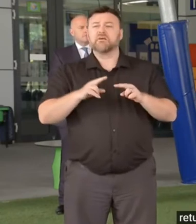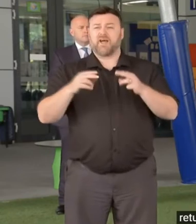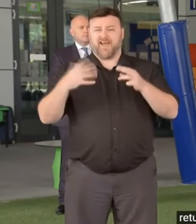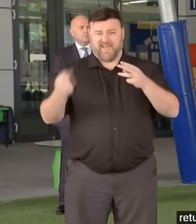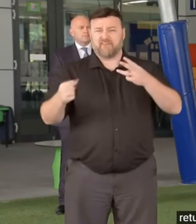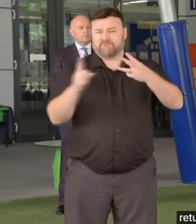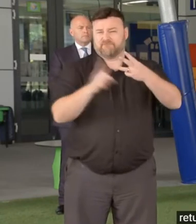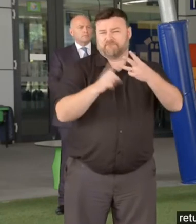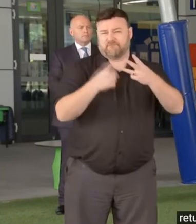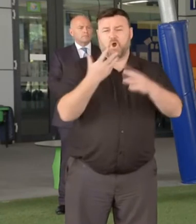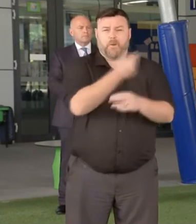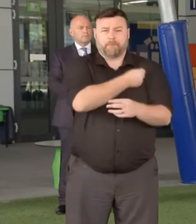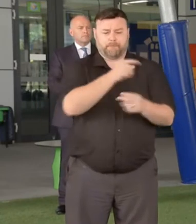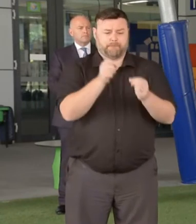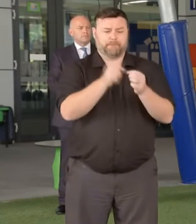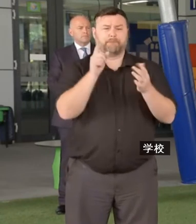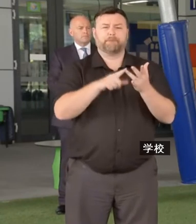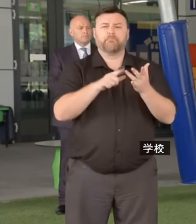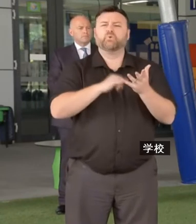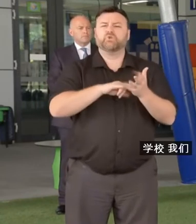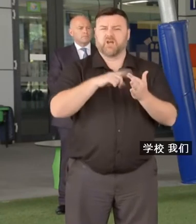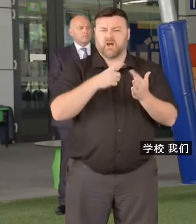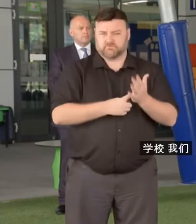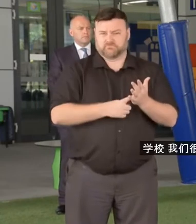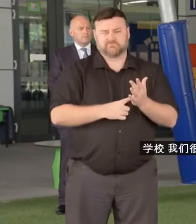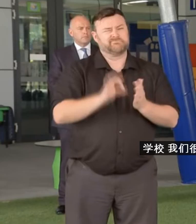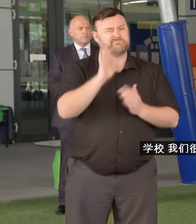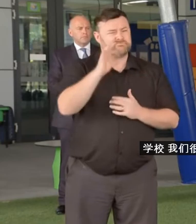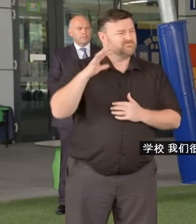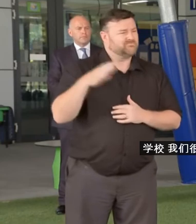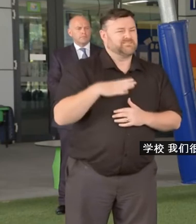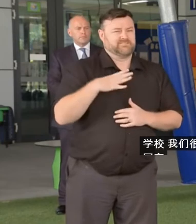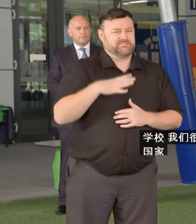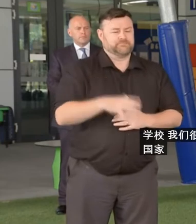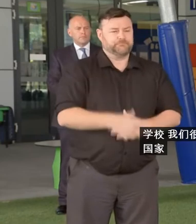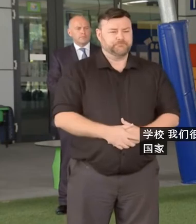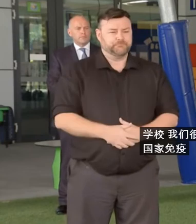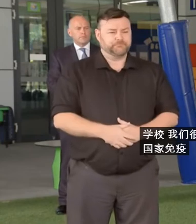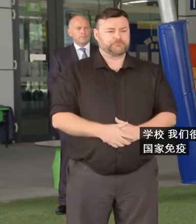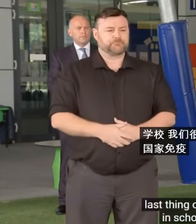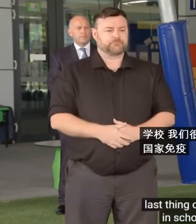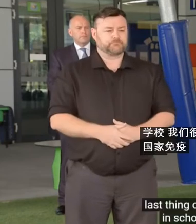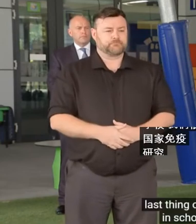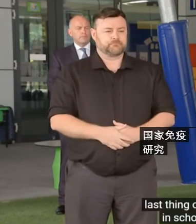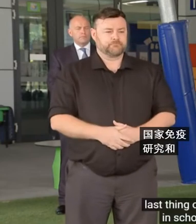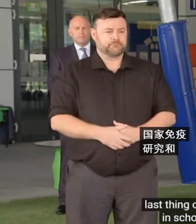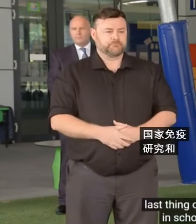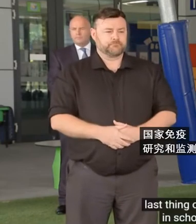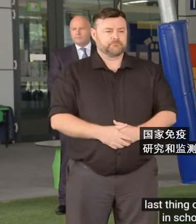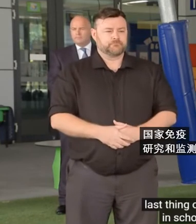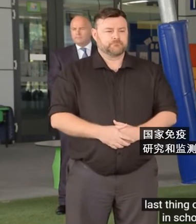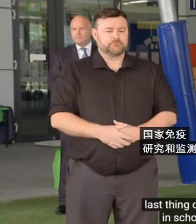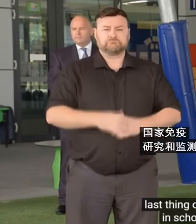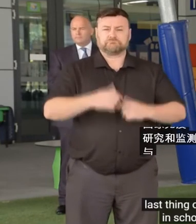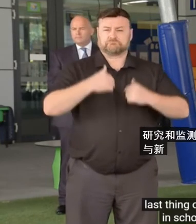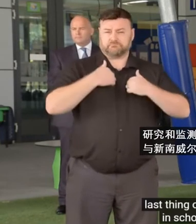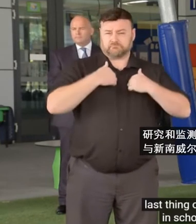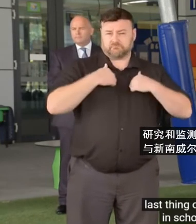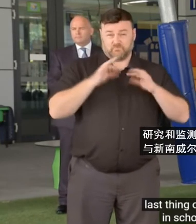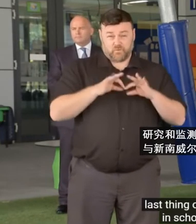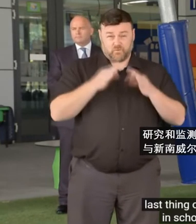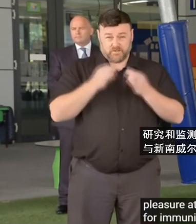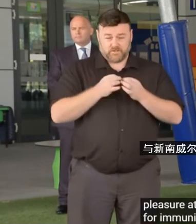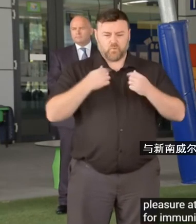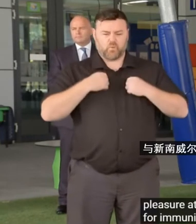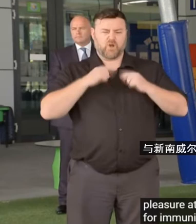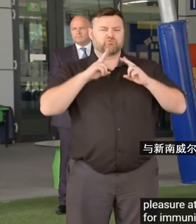Lastly, on tracking COVID-19 in schools, it's been our pleasure at the National Centre for Immunisation Research and Surveillance to work closely